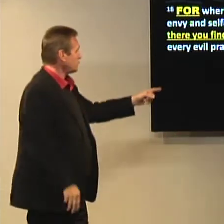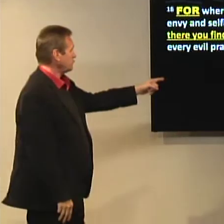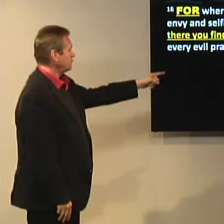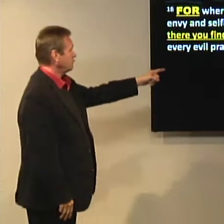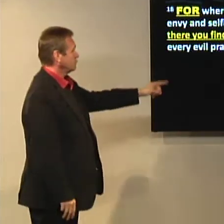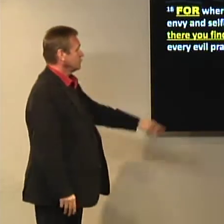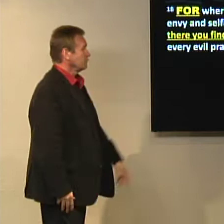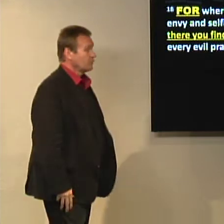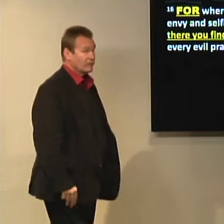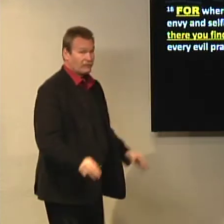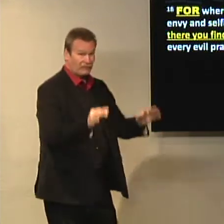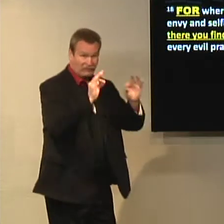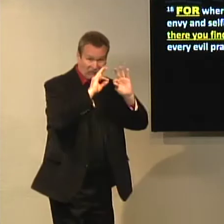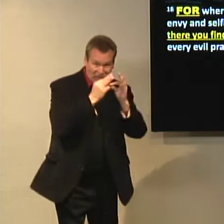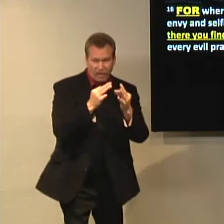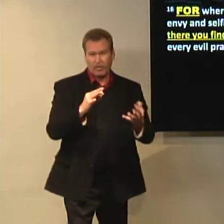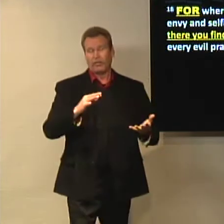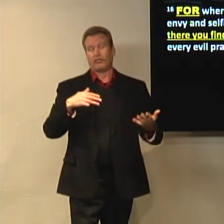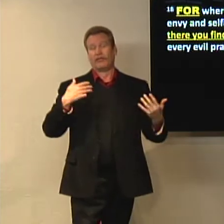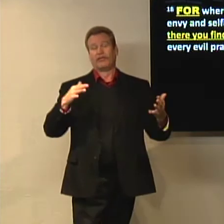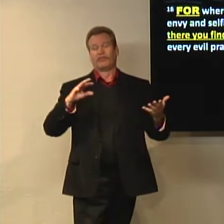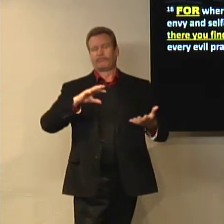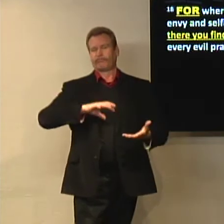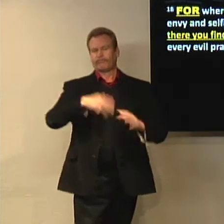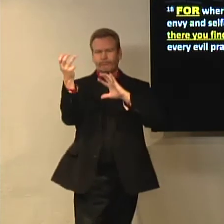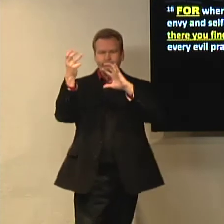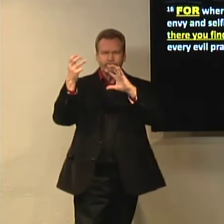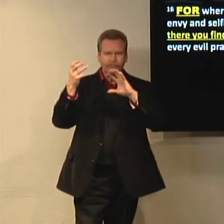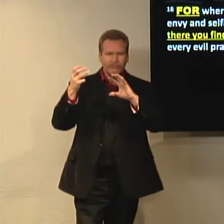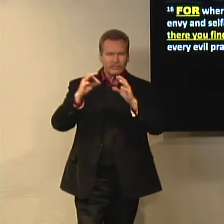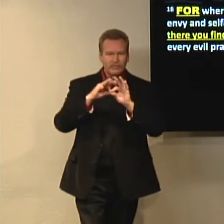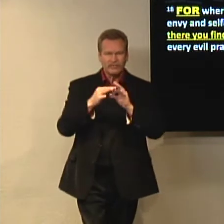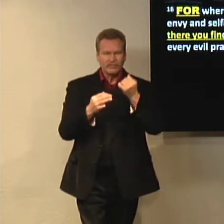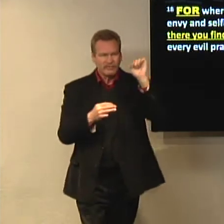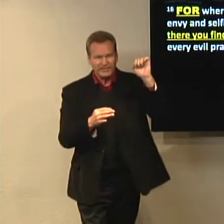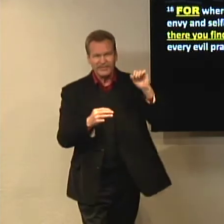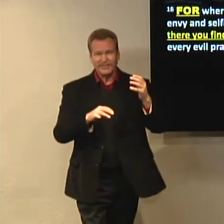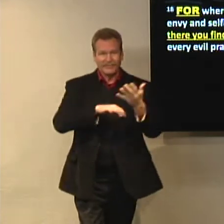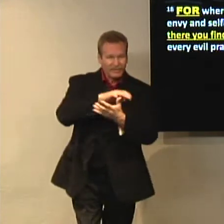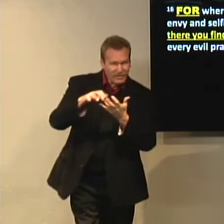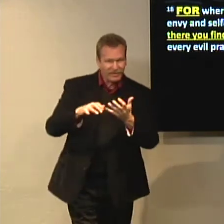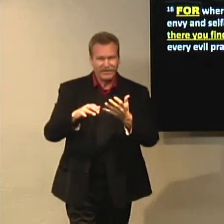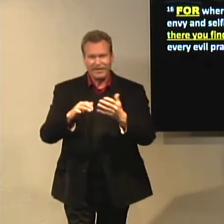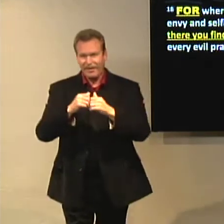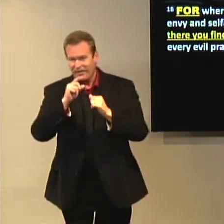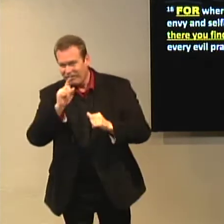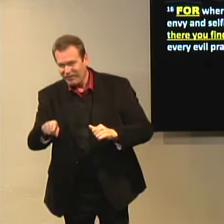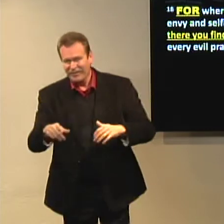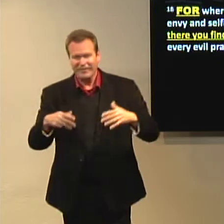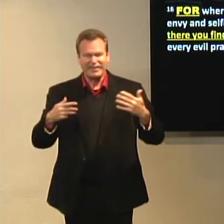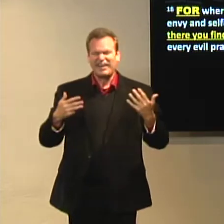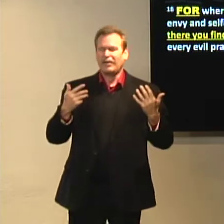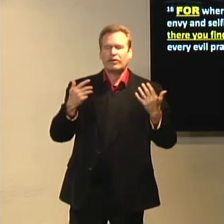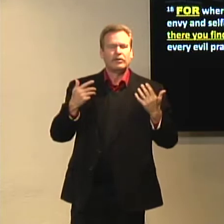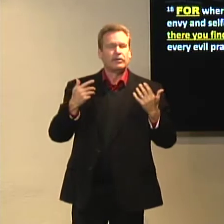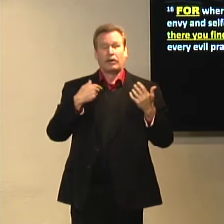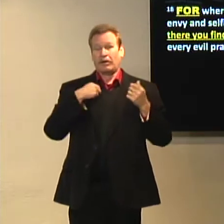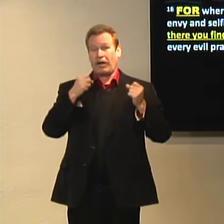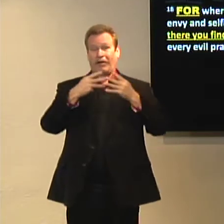no good. And we see family disorders as well nowadays. Children rebelling. All of the things